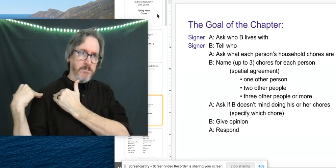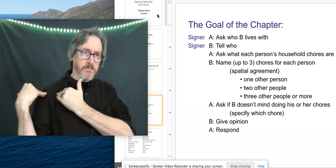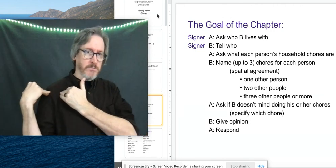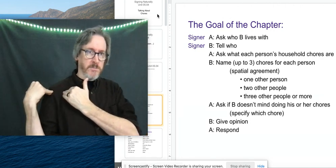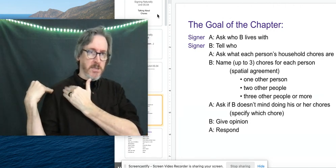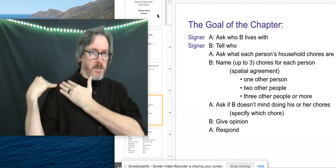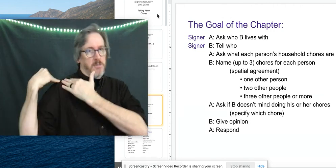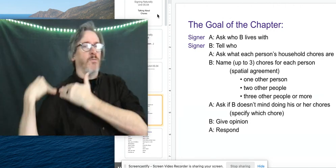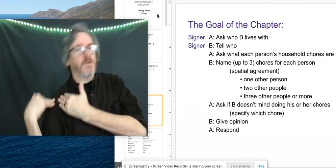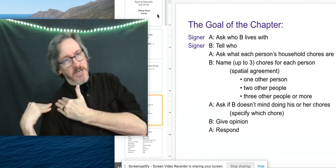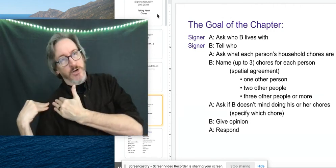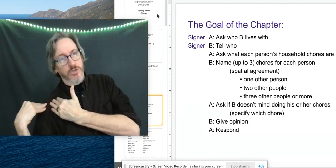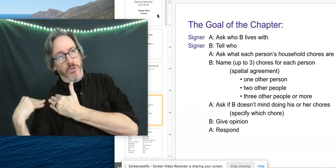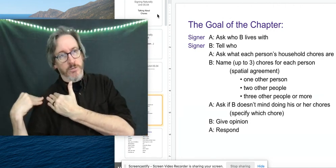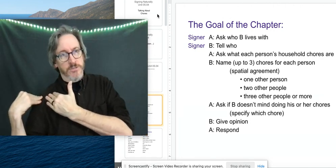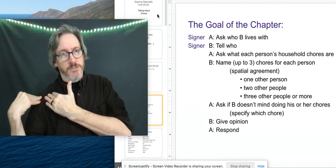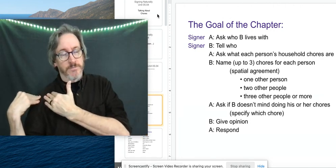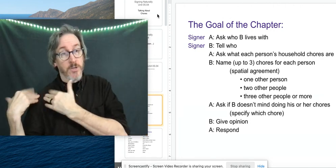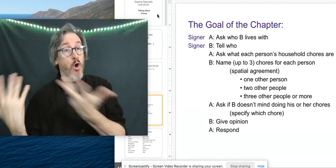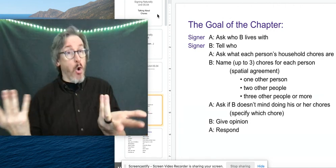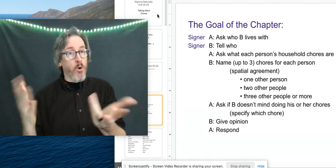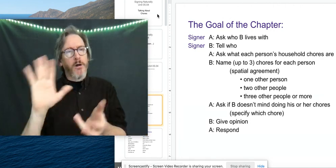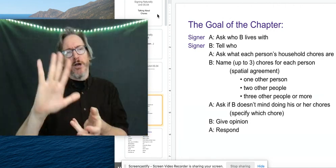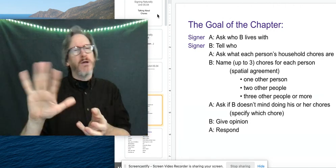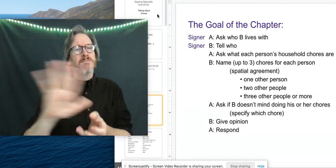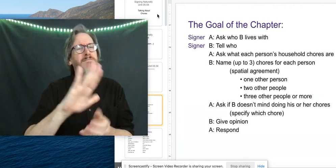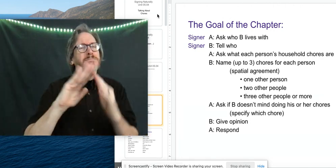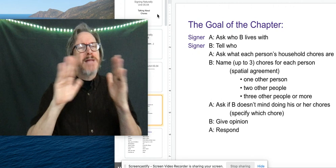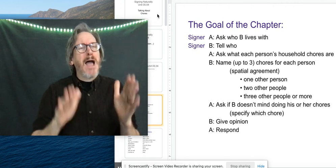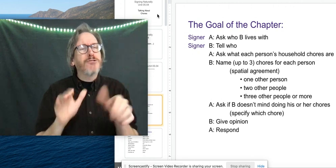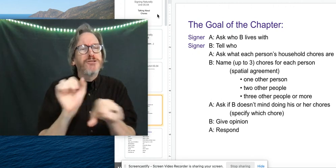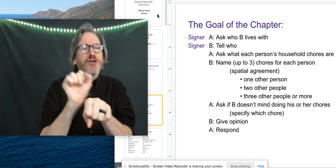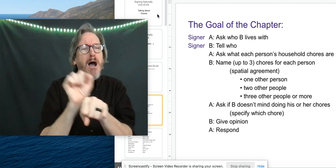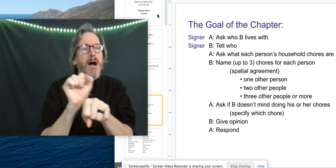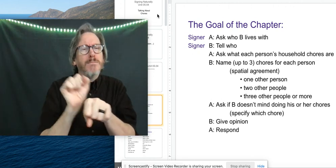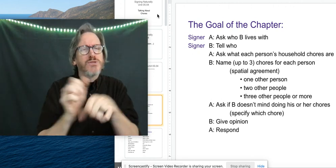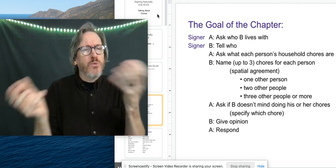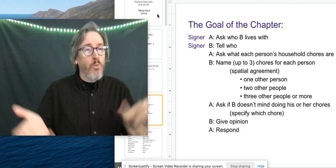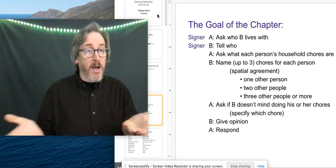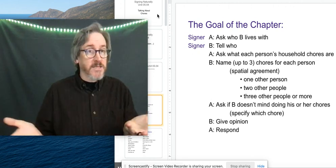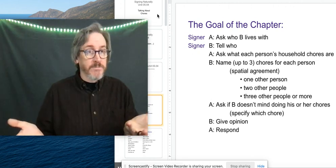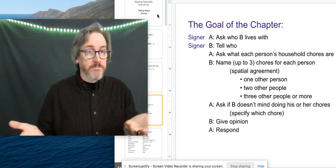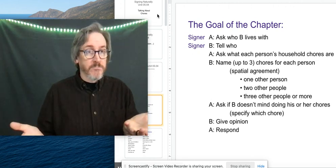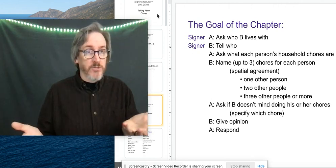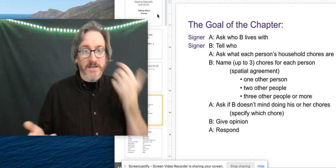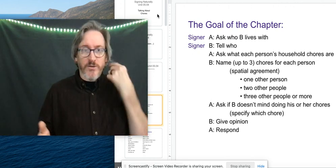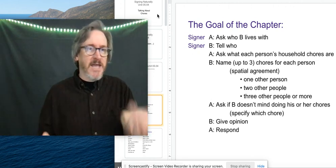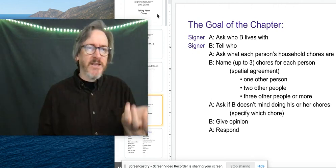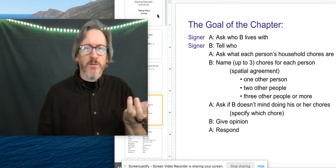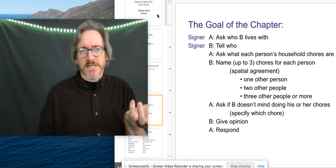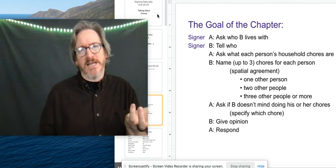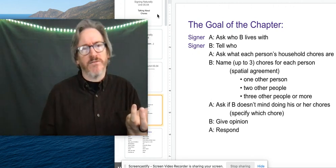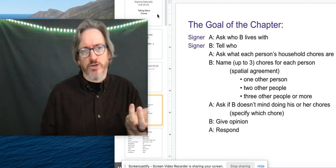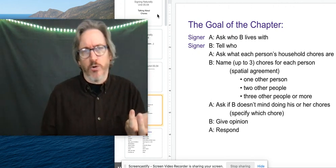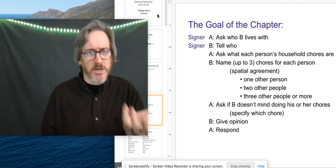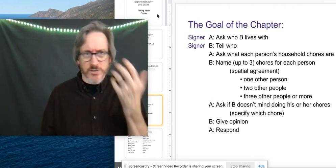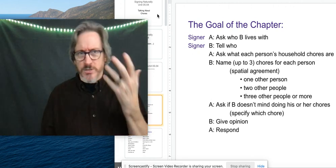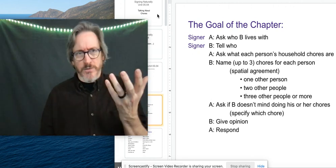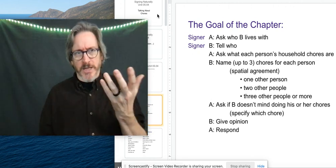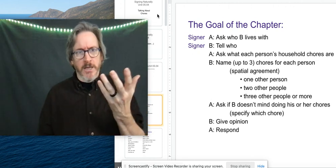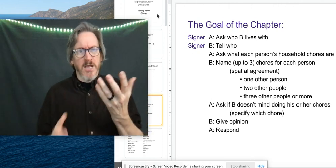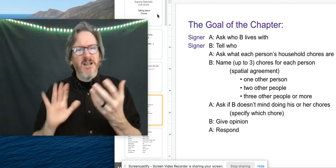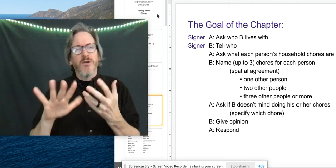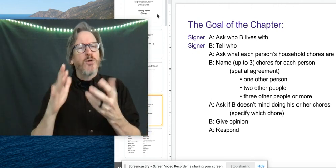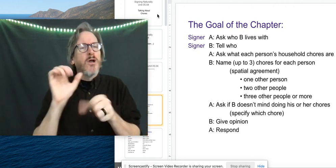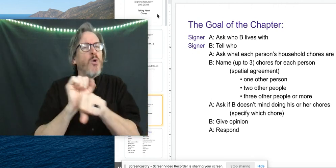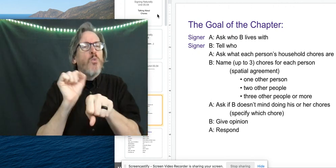responsibility. What's on your shoulders? Or house jobs. What? Right? If you can't think of what the sign for chore is or